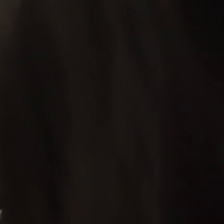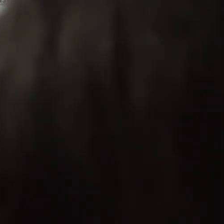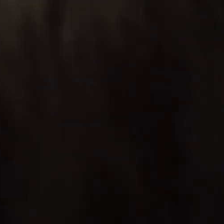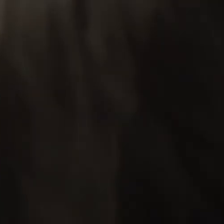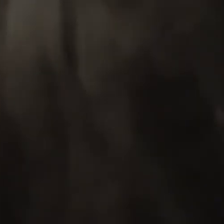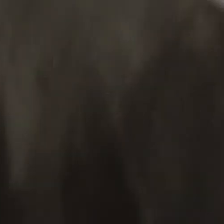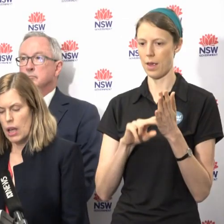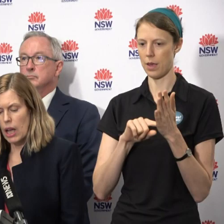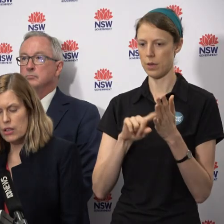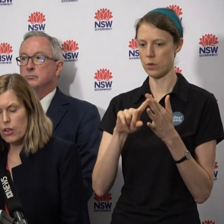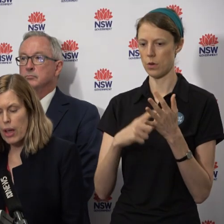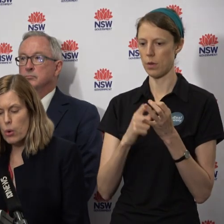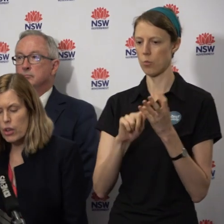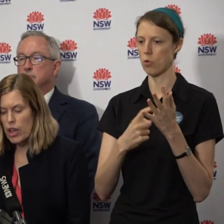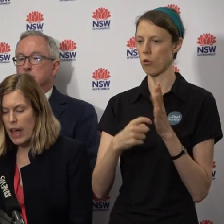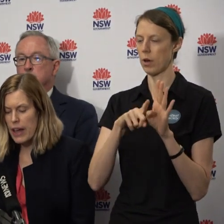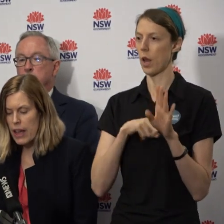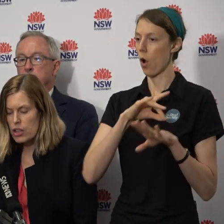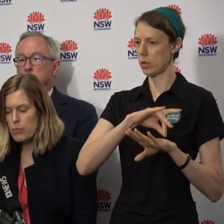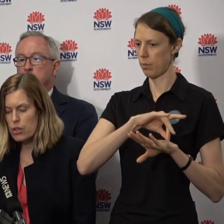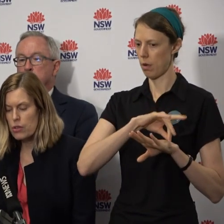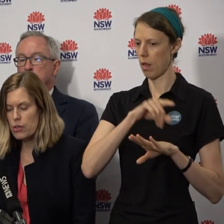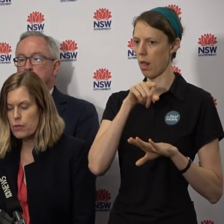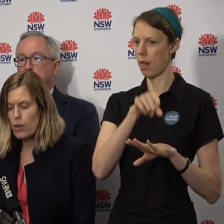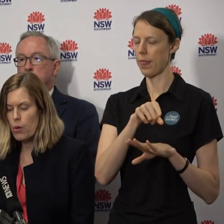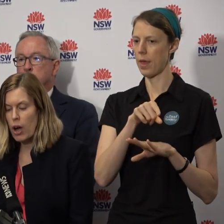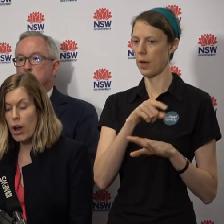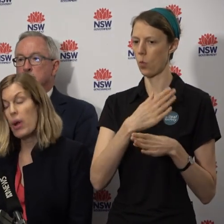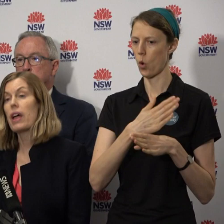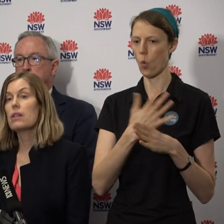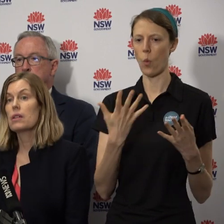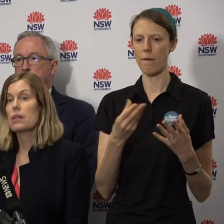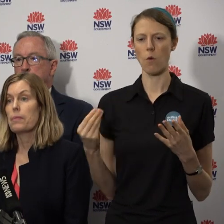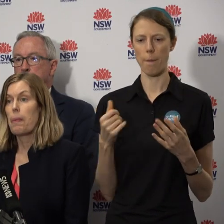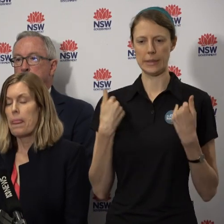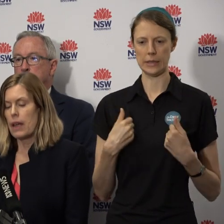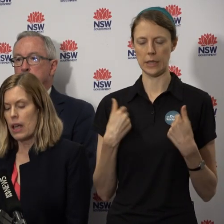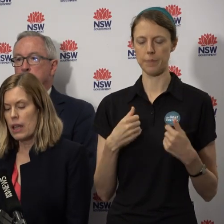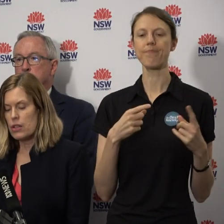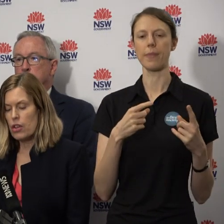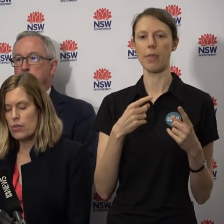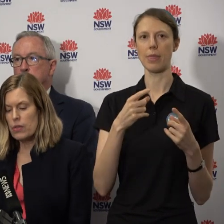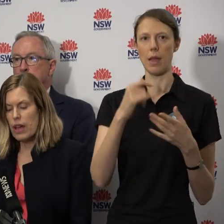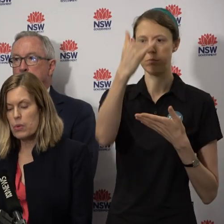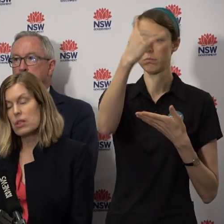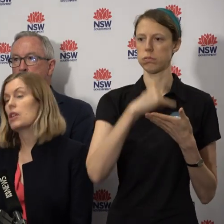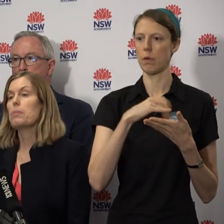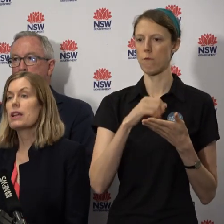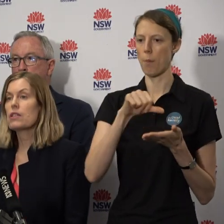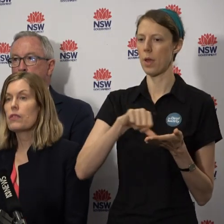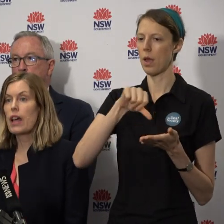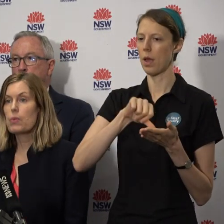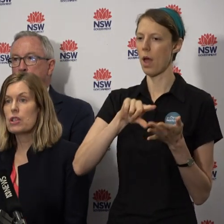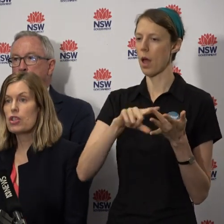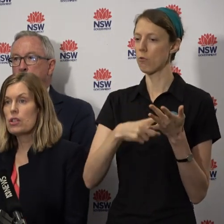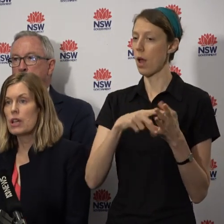caught the virus? So that worker had actually returned from Iran, and so that was the place